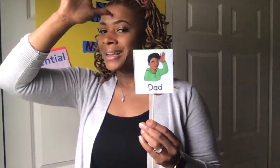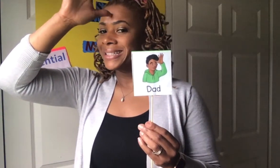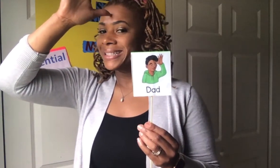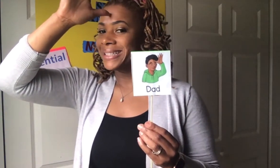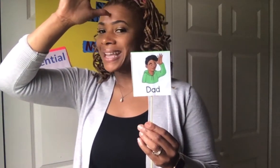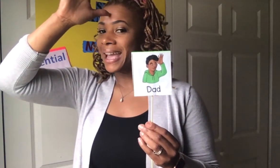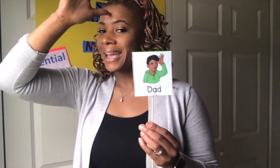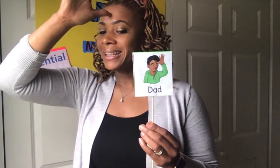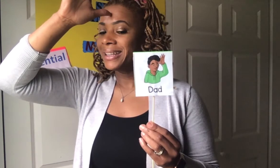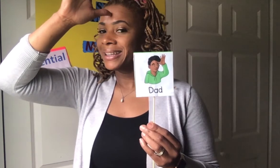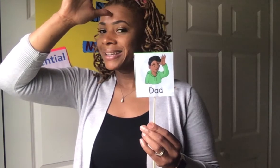dad,